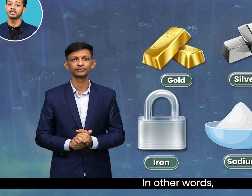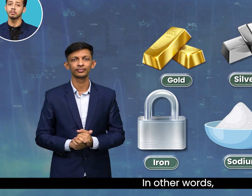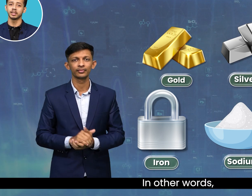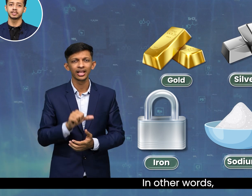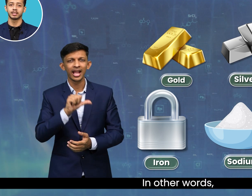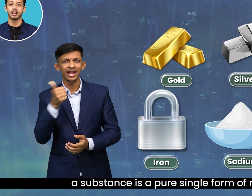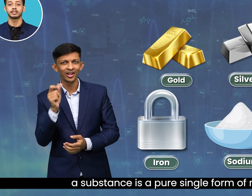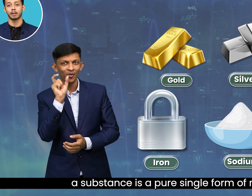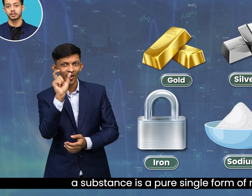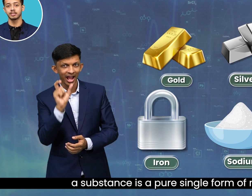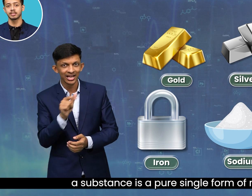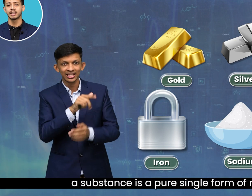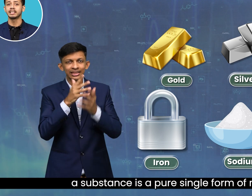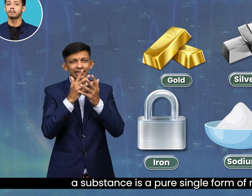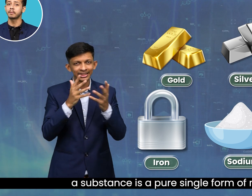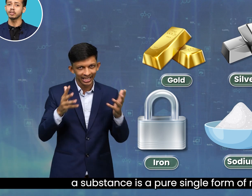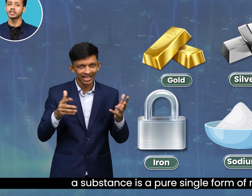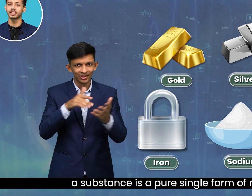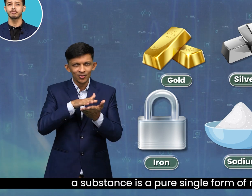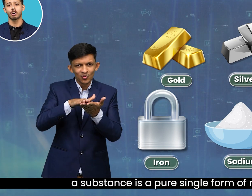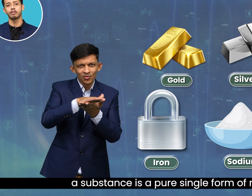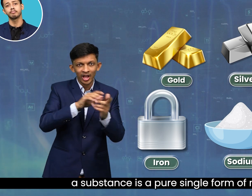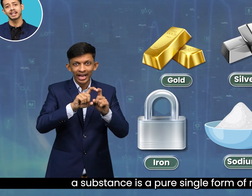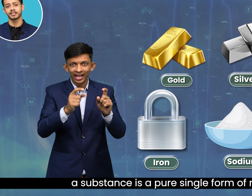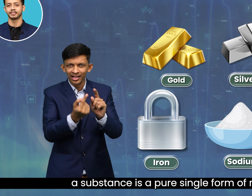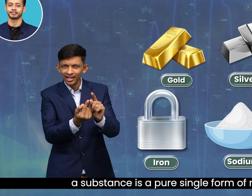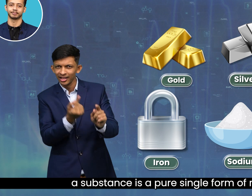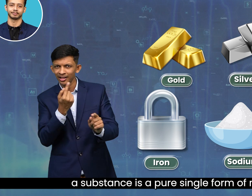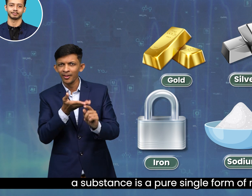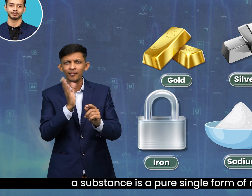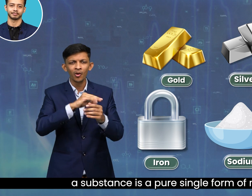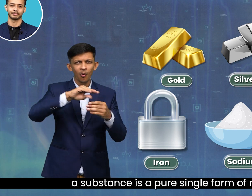In other words, a substance is a pure single form of matter.